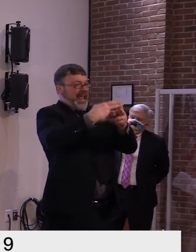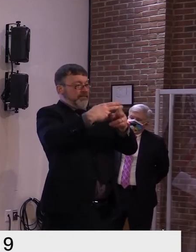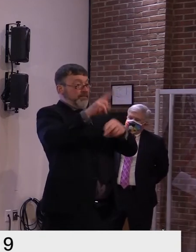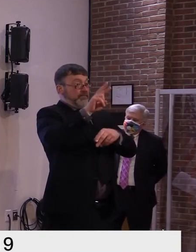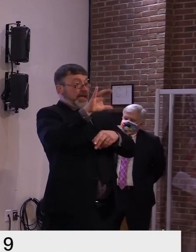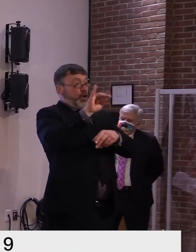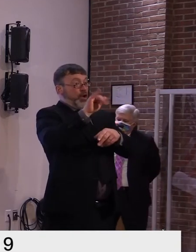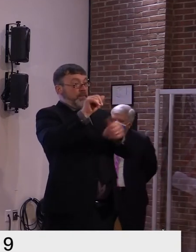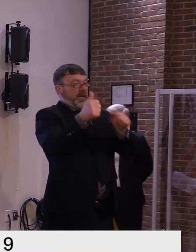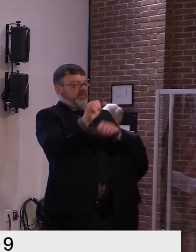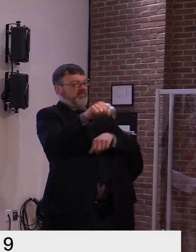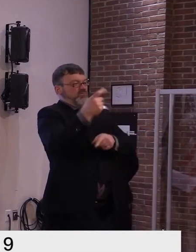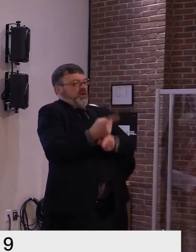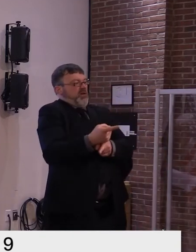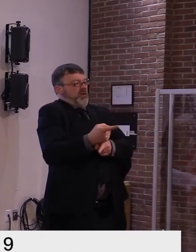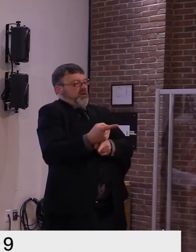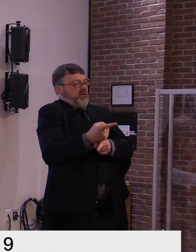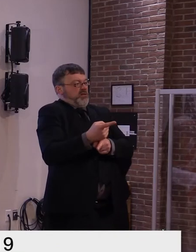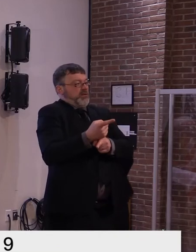that.